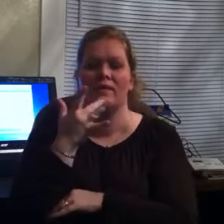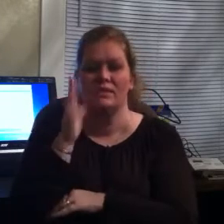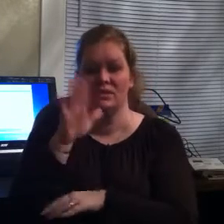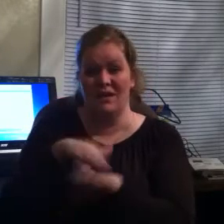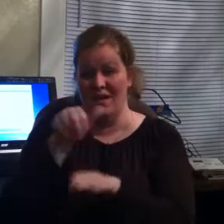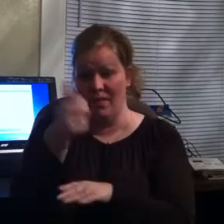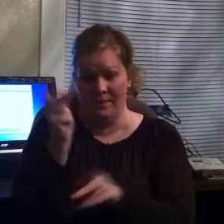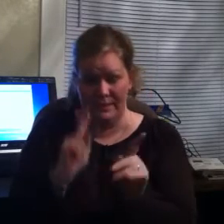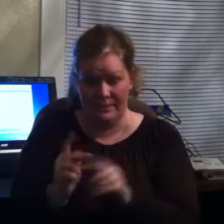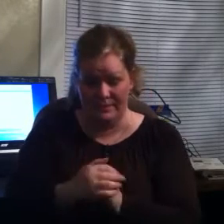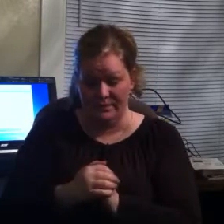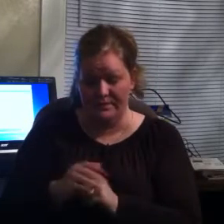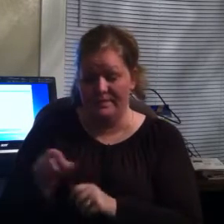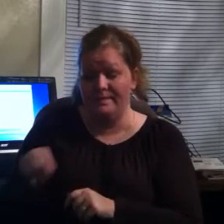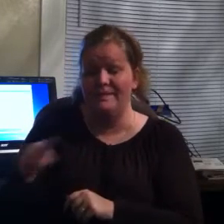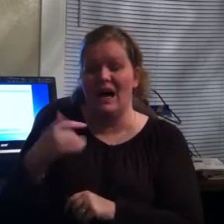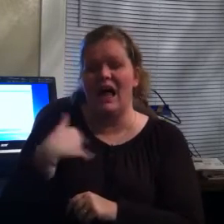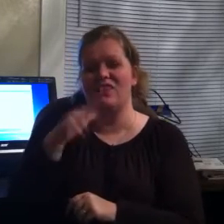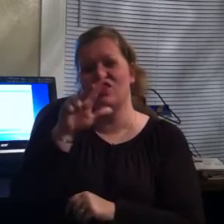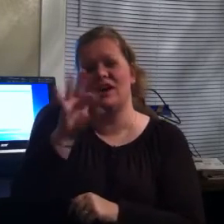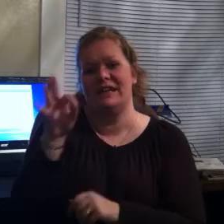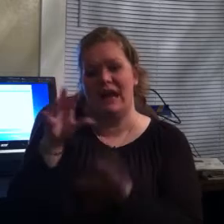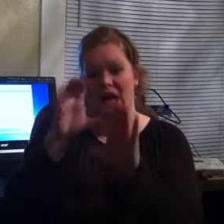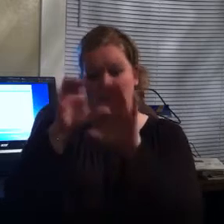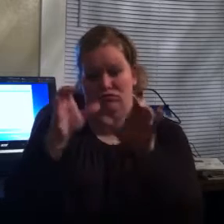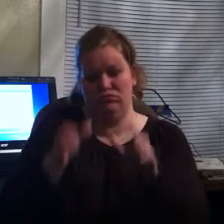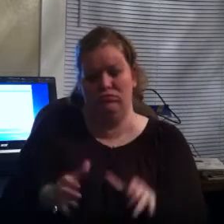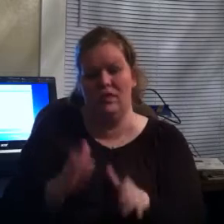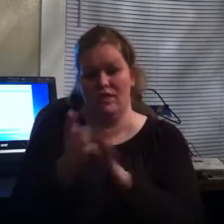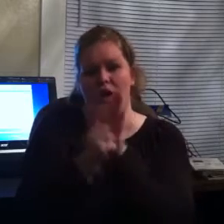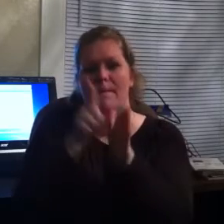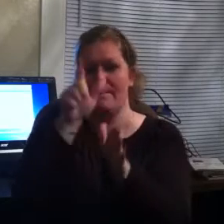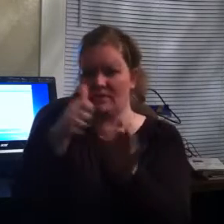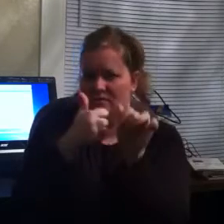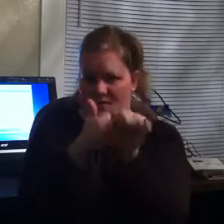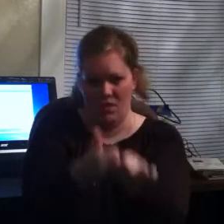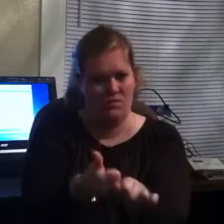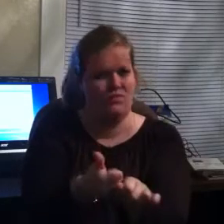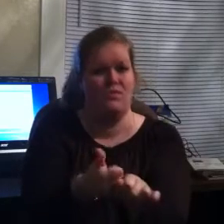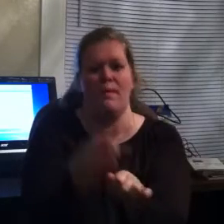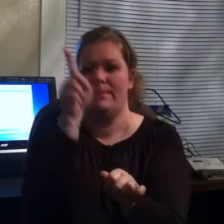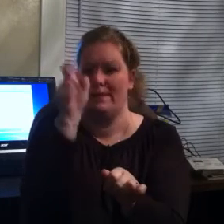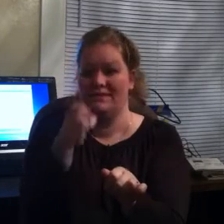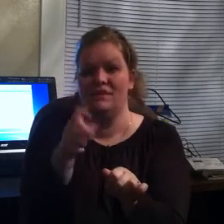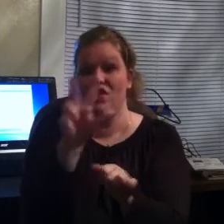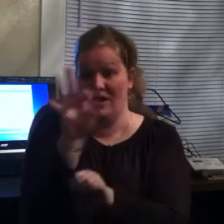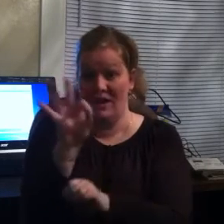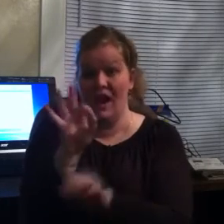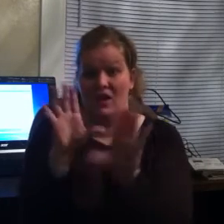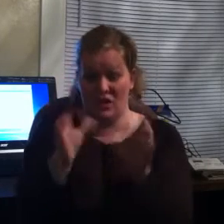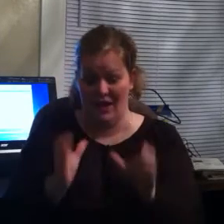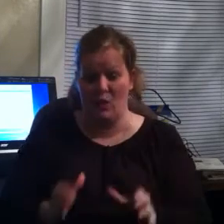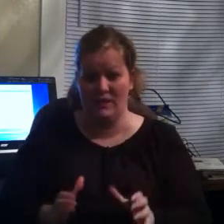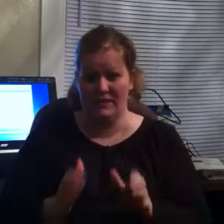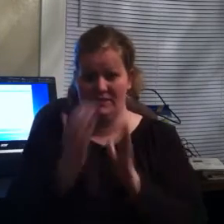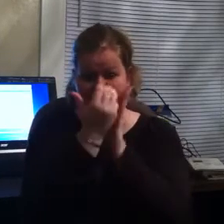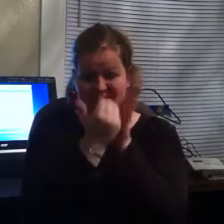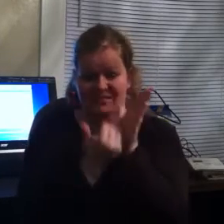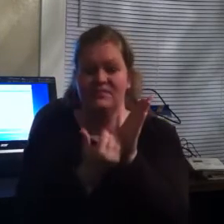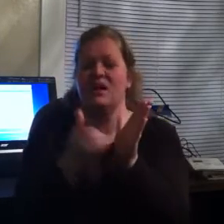had 39 categories of laws that you had to abide by. 39 categories. They saw themselves